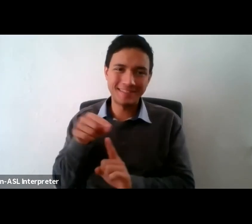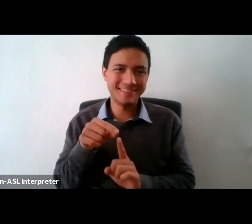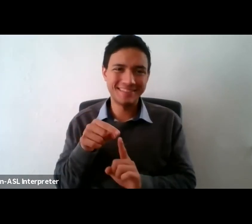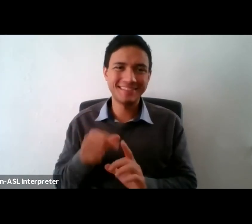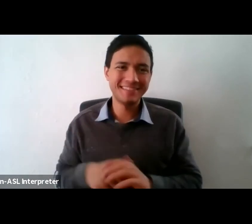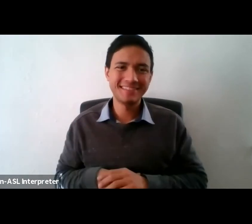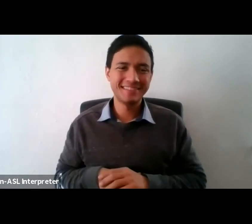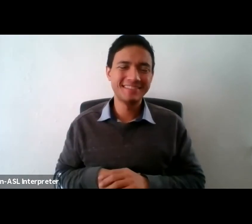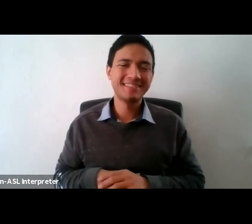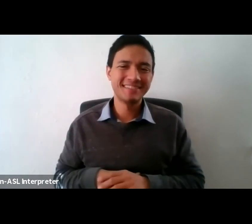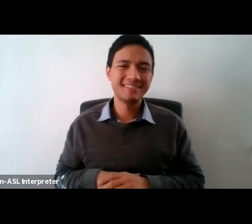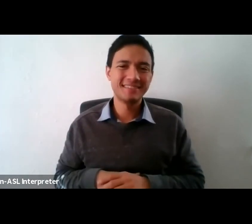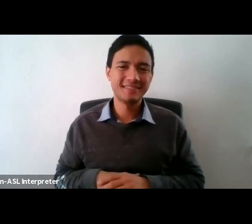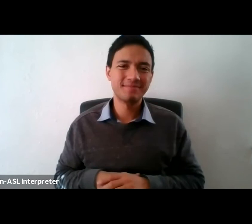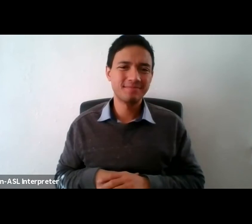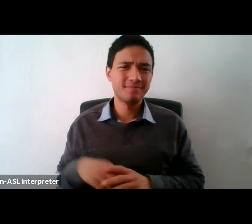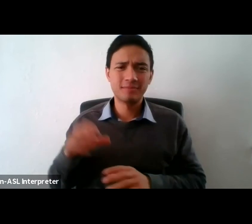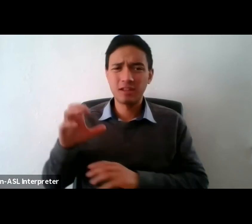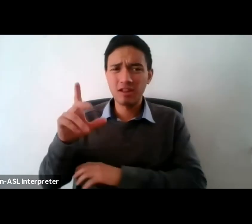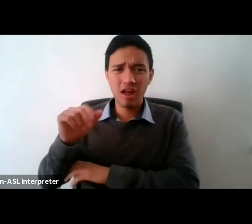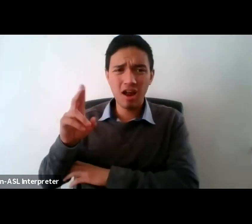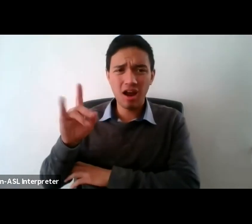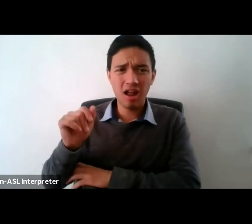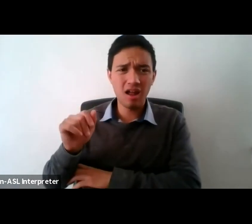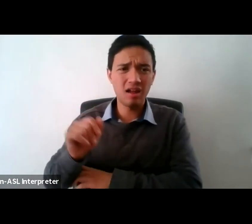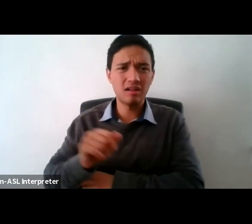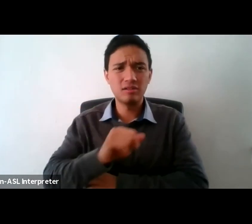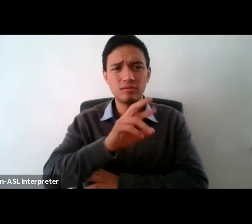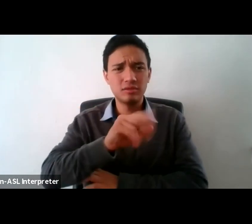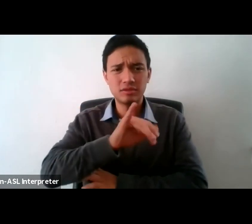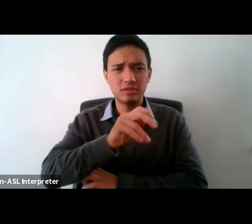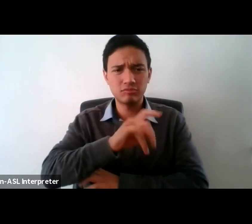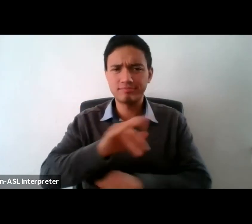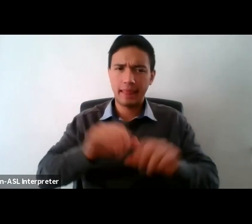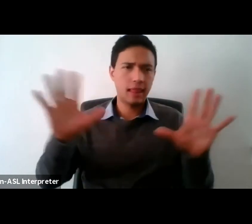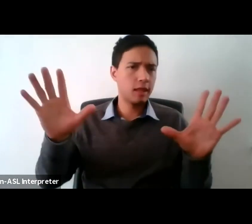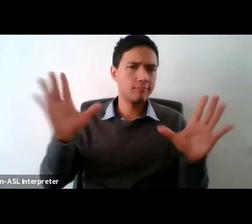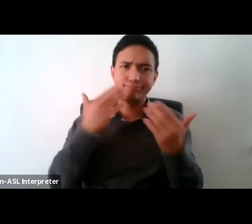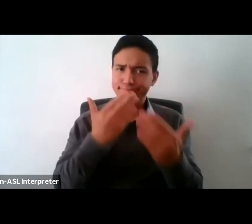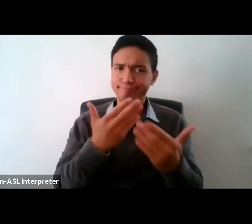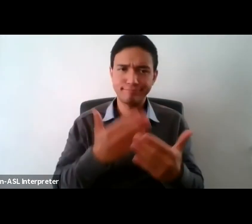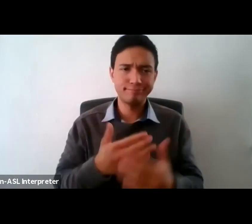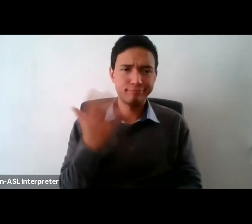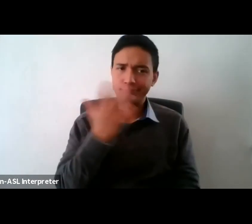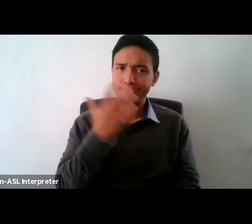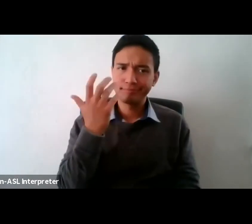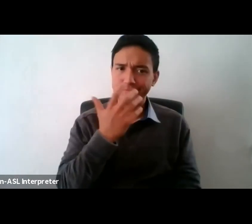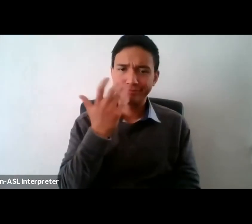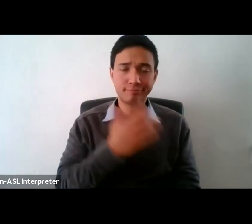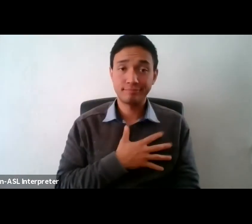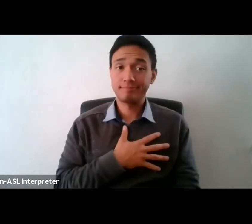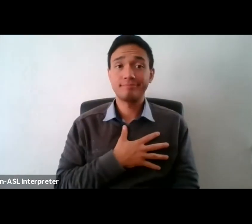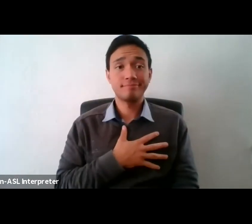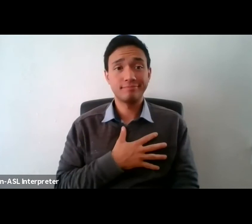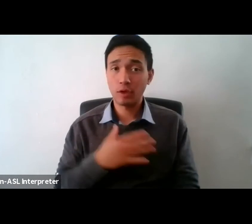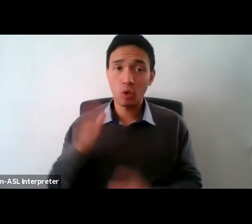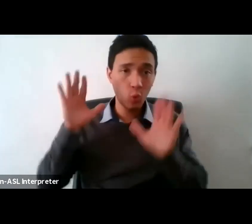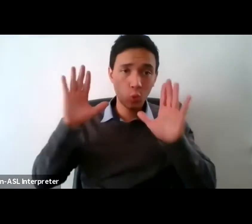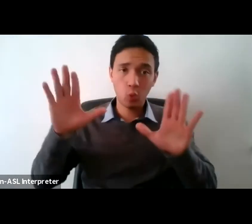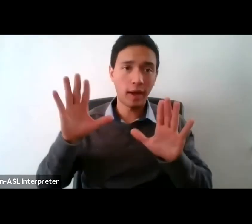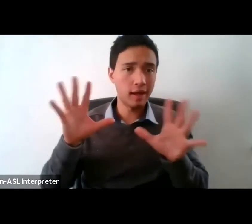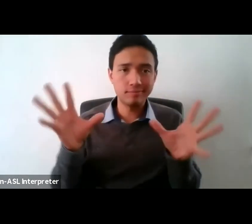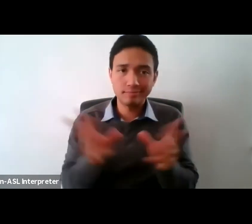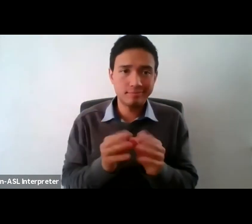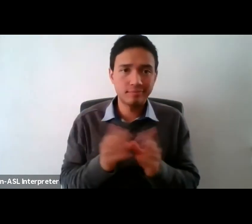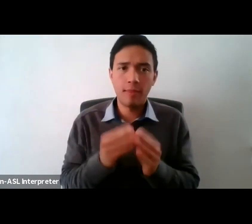by Claudia and Rajendra, but boy, what sessions we've had.